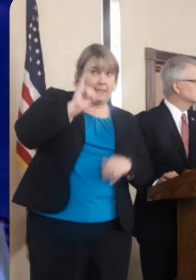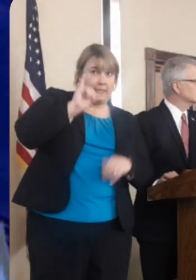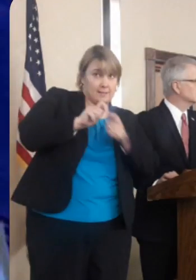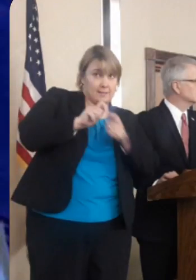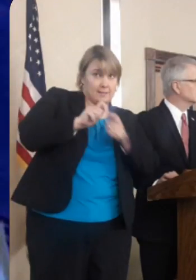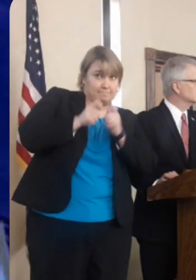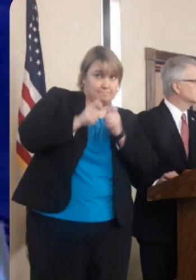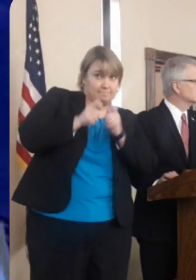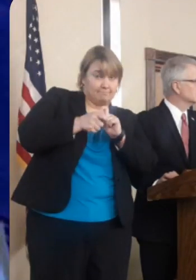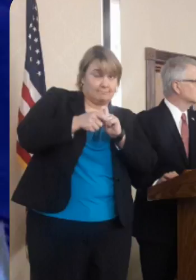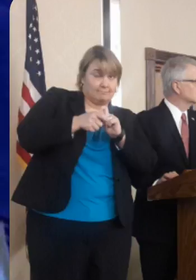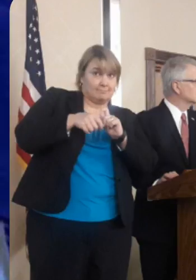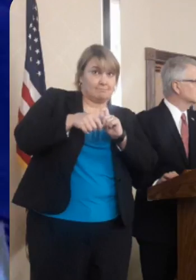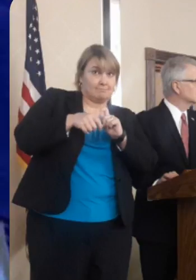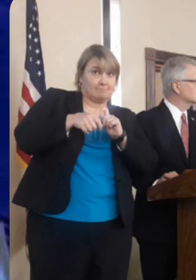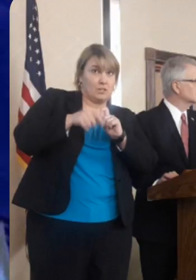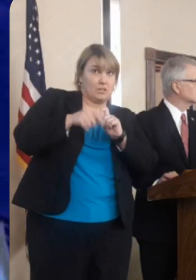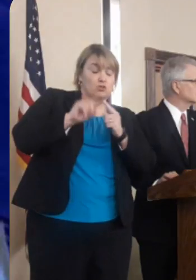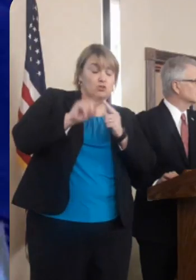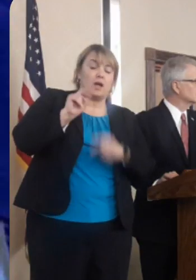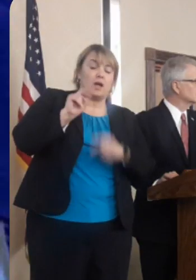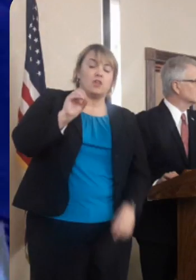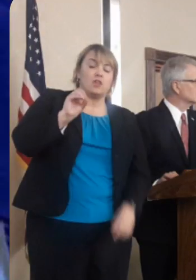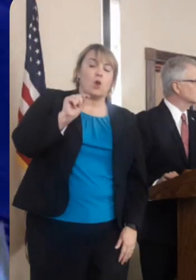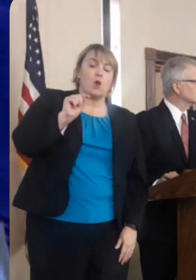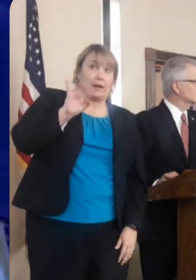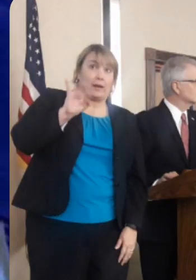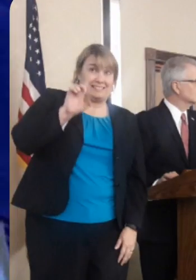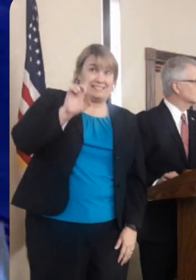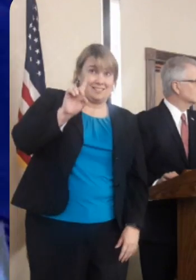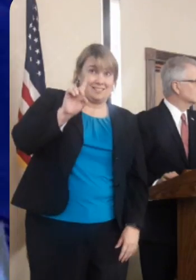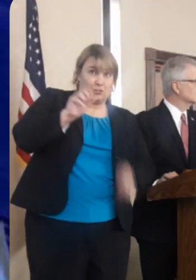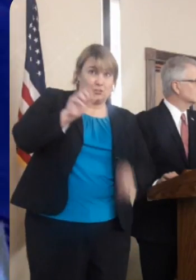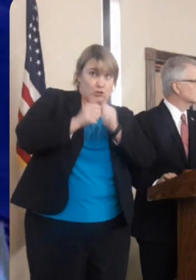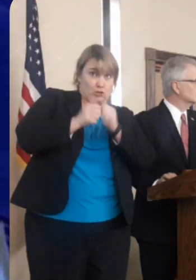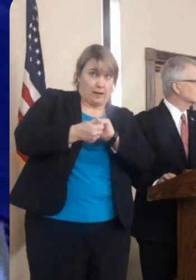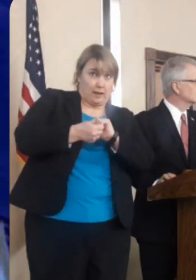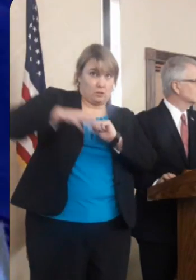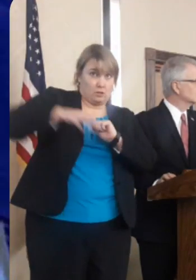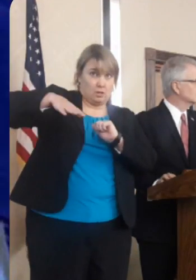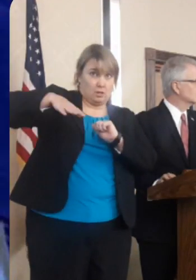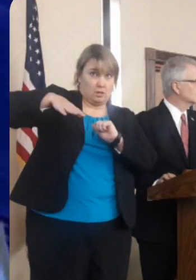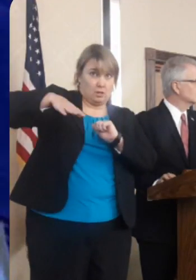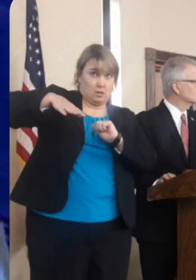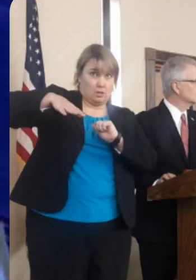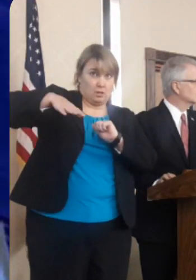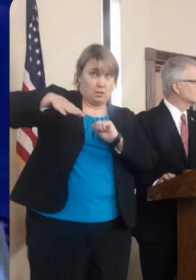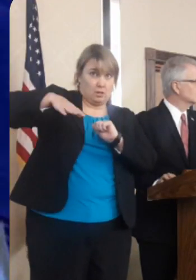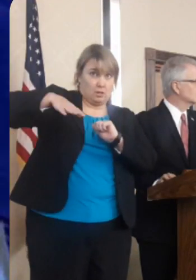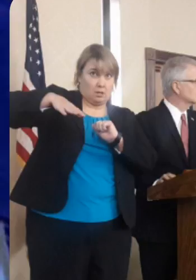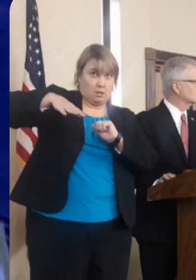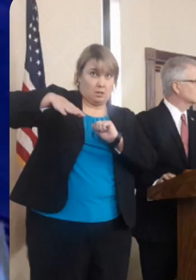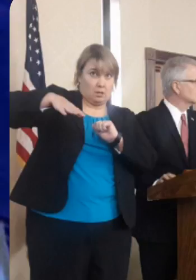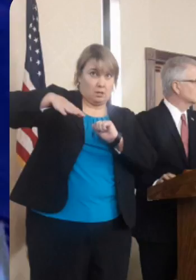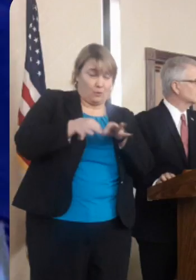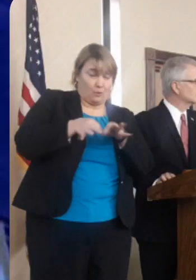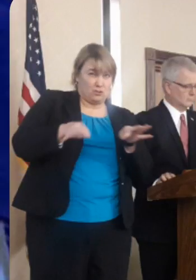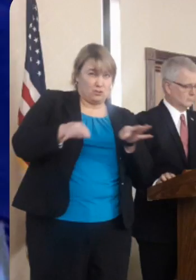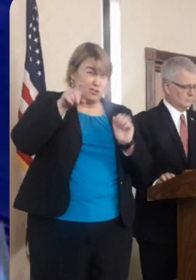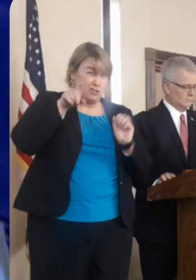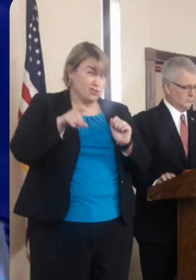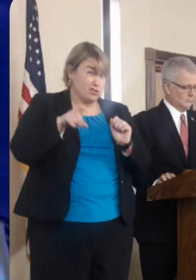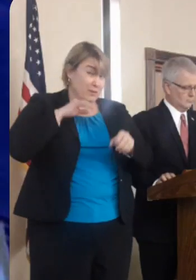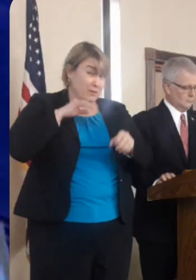notice change. That was not original language. So are we going to divide the question and vote on these numbers separately? Or are you going